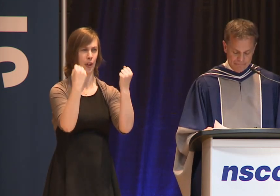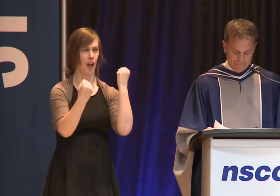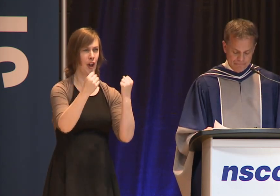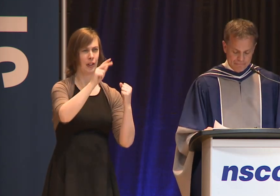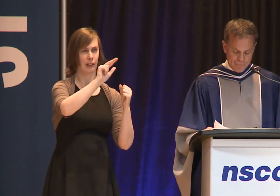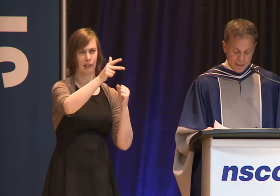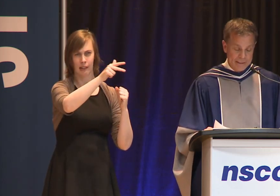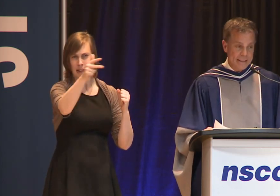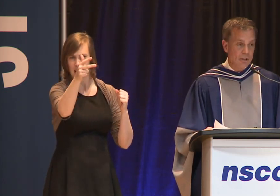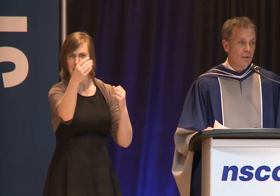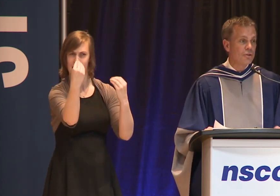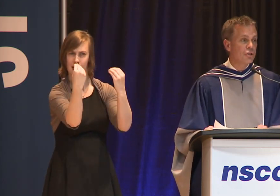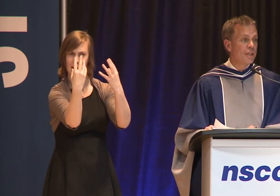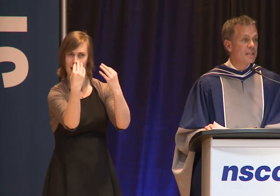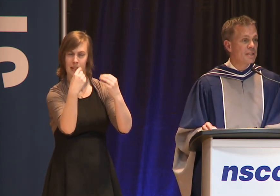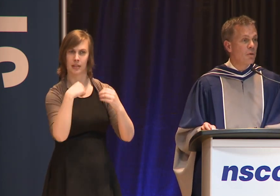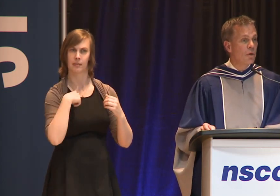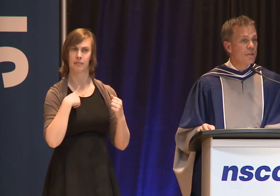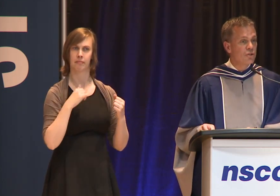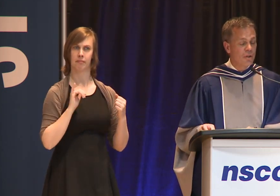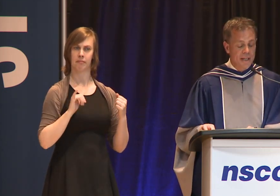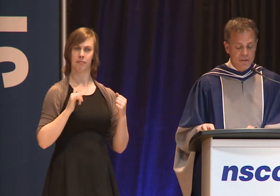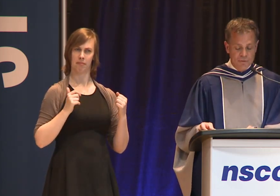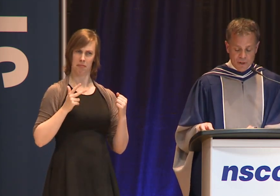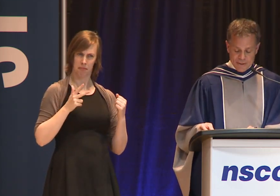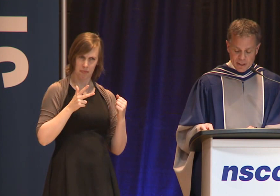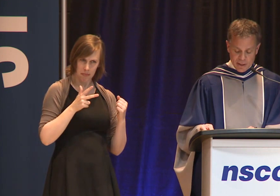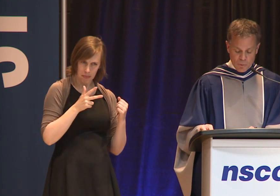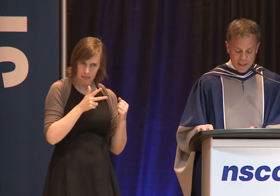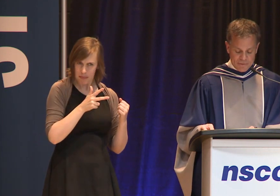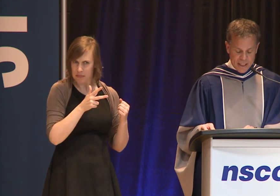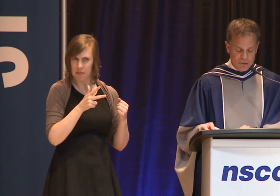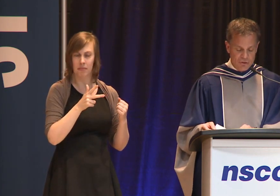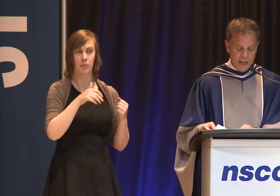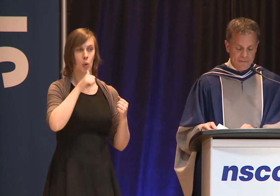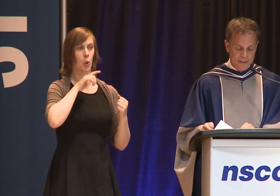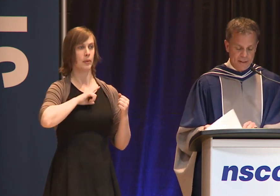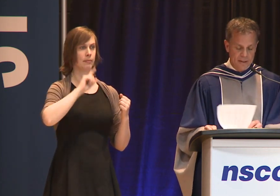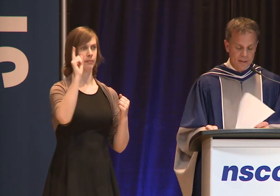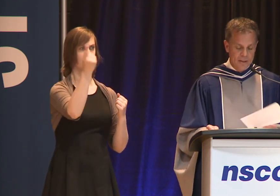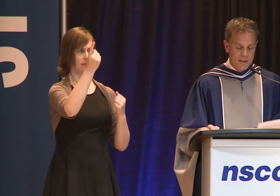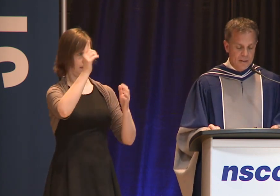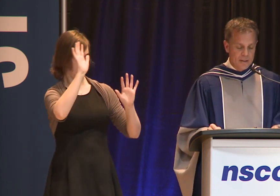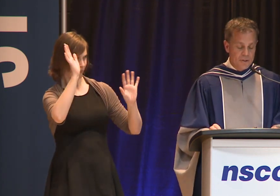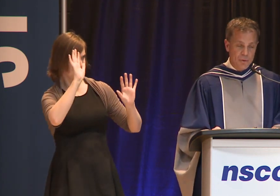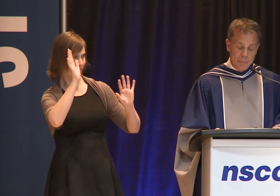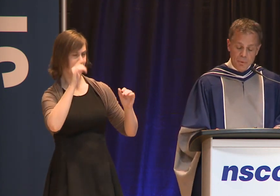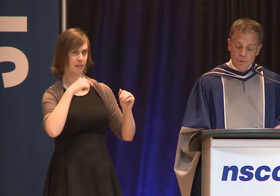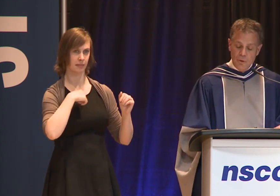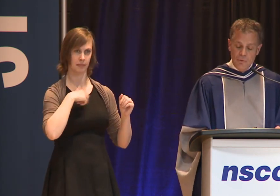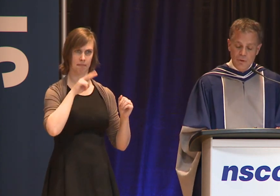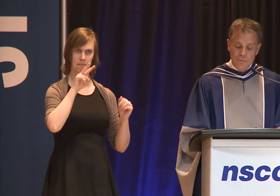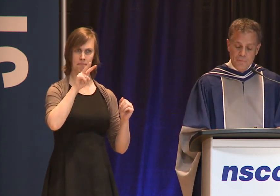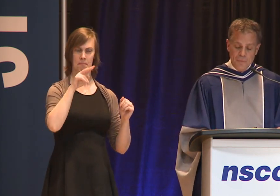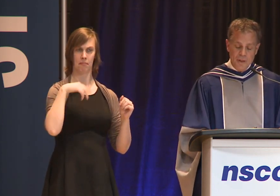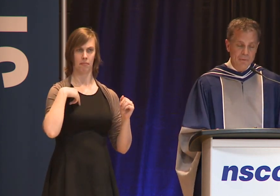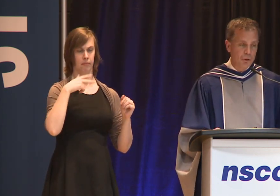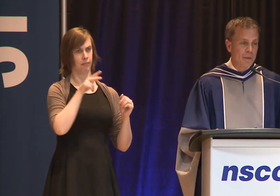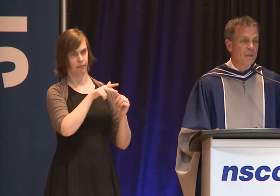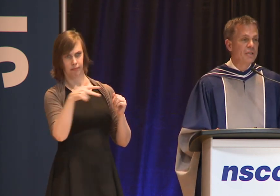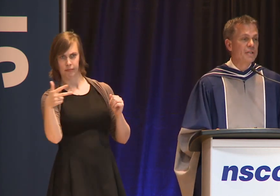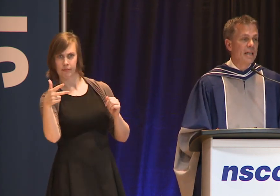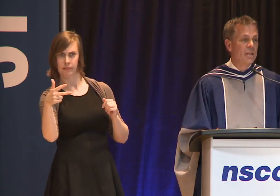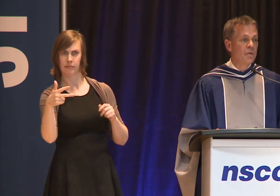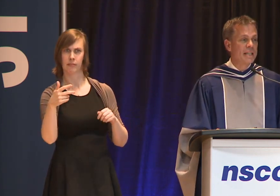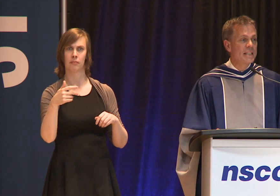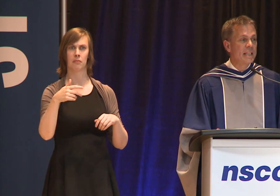flashing. As I got closer, I could see a woman trying to frantically wave down traffic. So I pulled over, I rolled